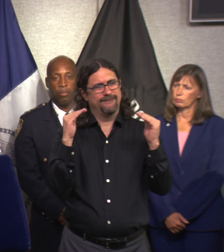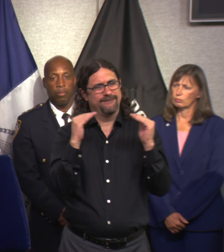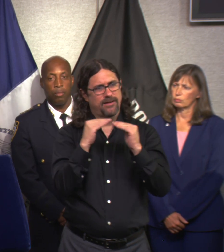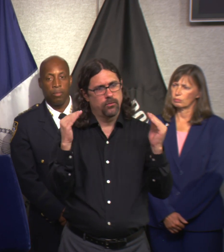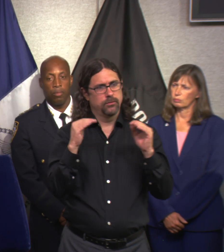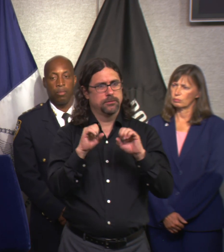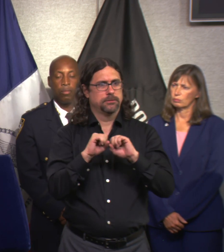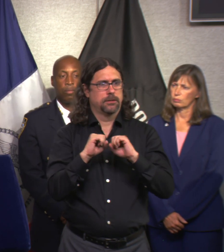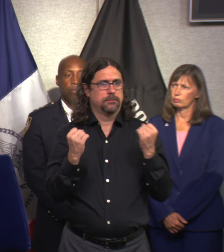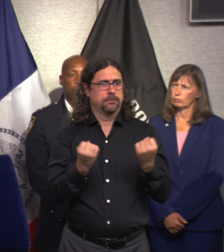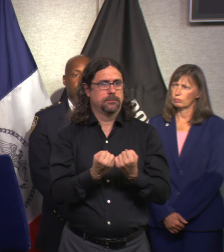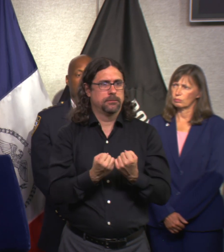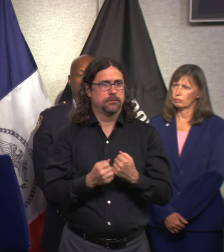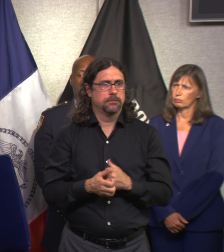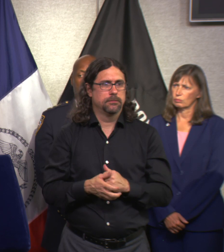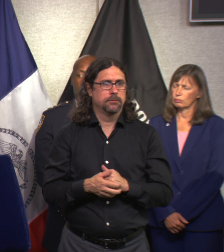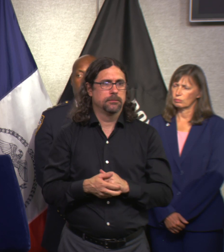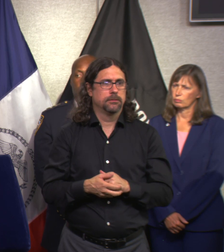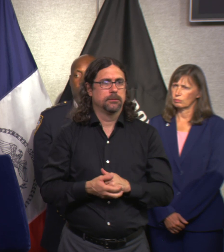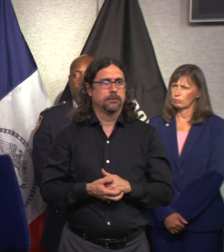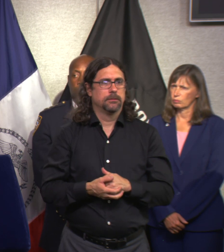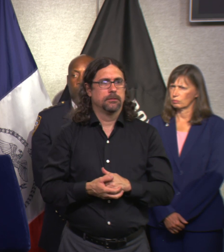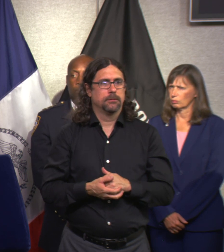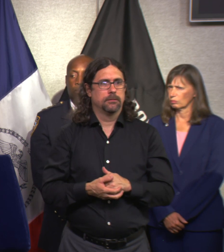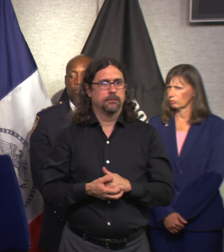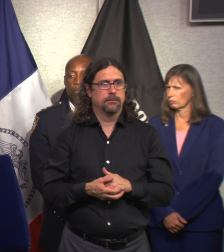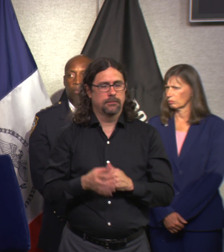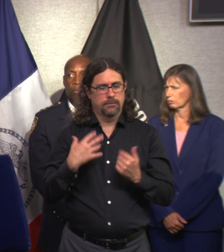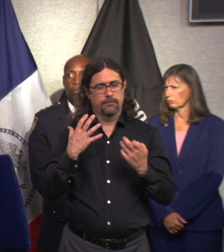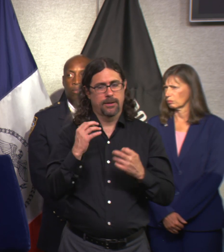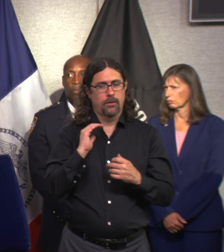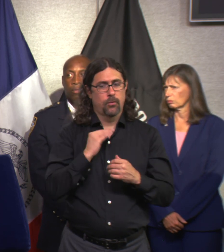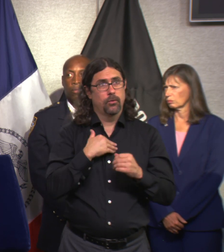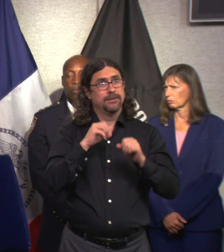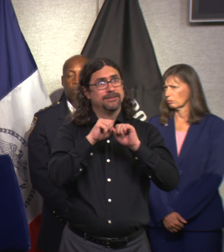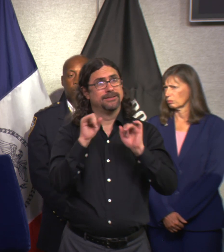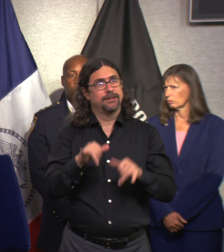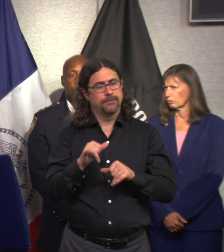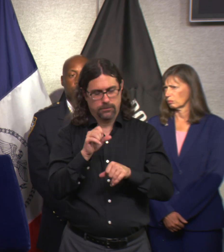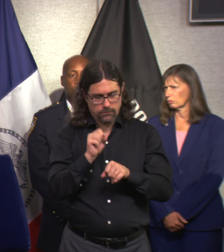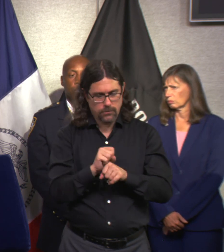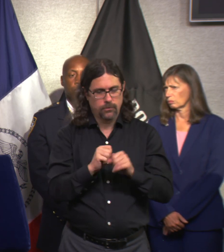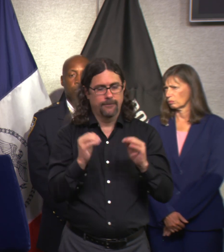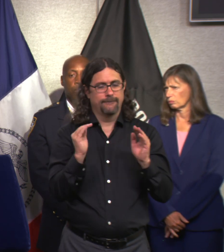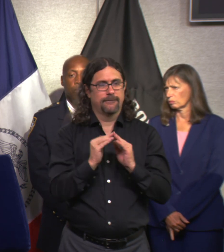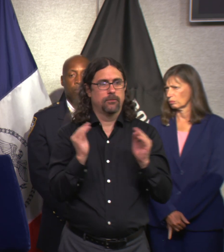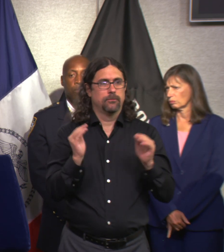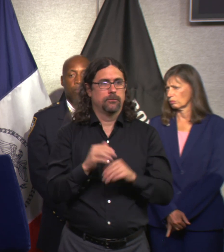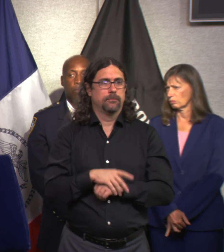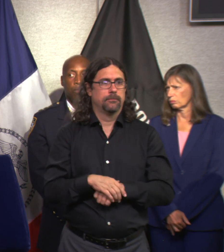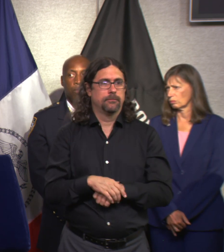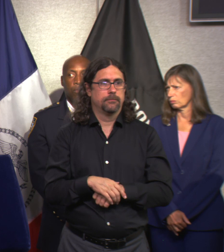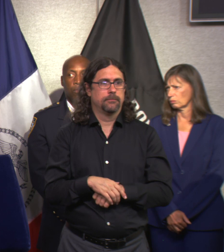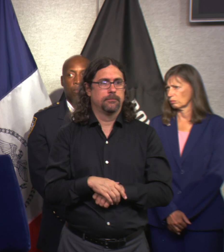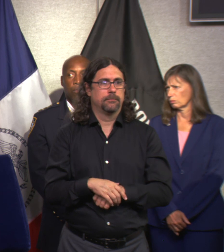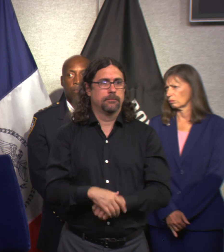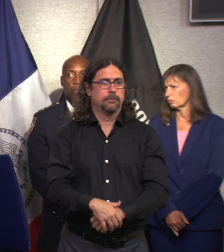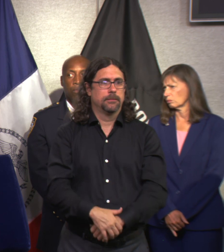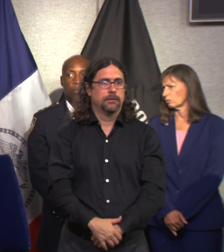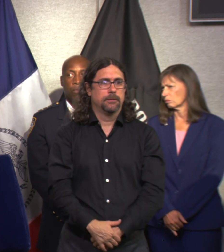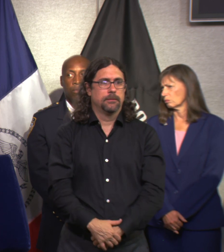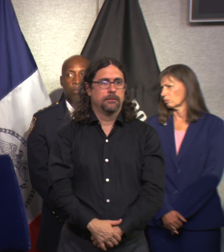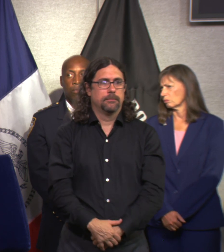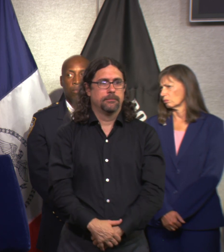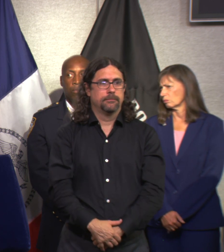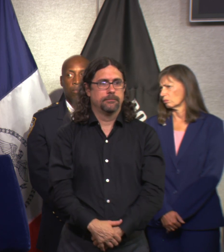work. I want it to be fair. And being a leader takes a lot of restraint, and being a leader takes a lot of patience. And I've learned that